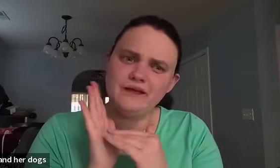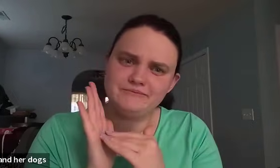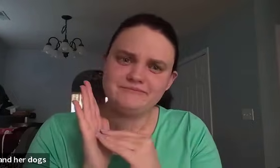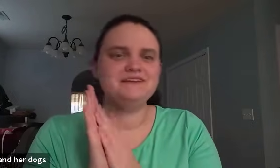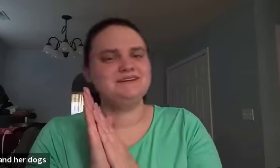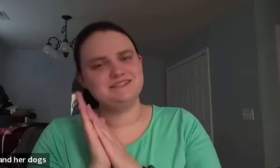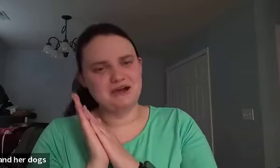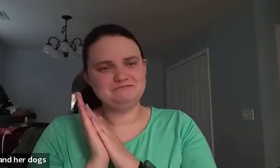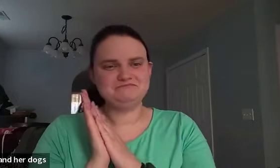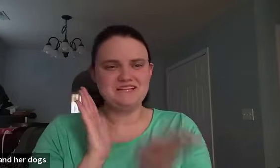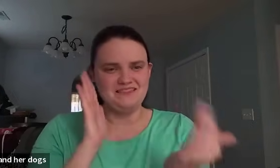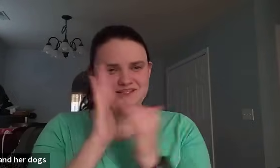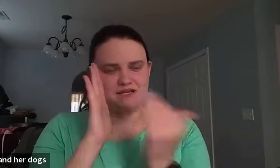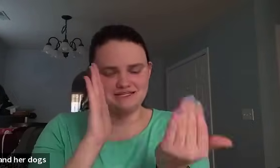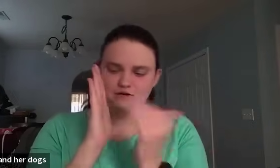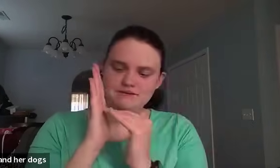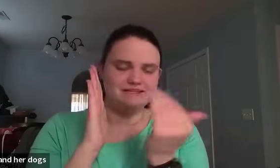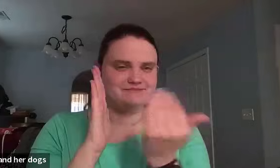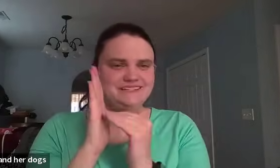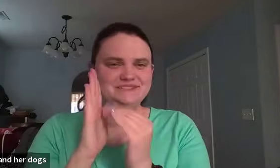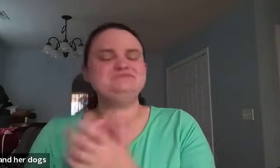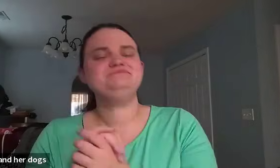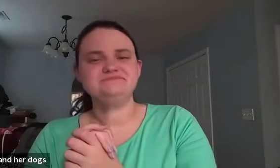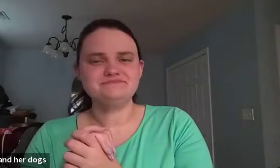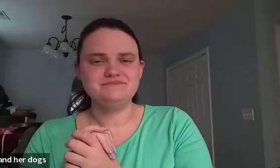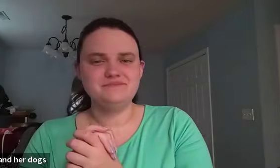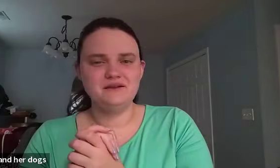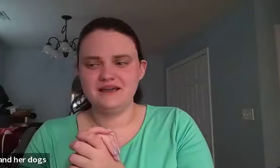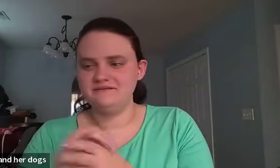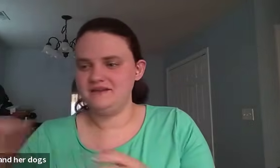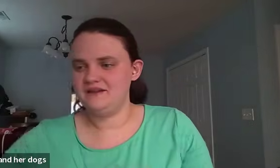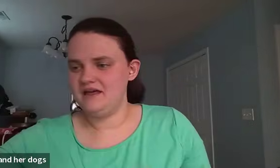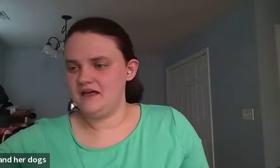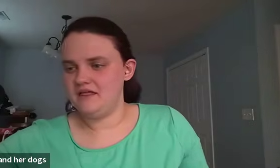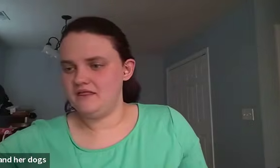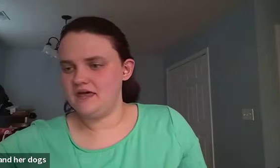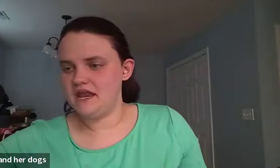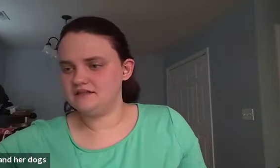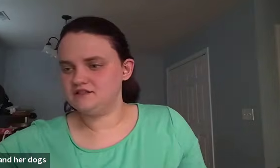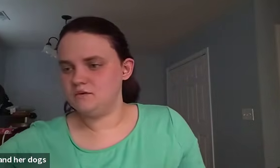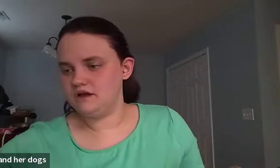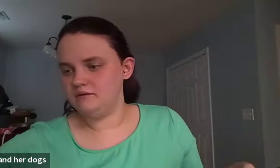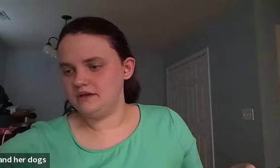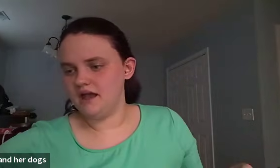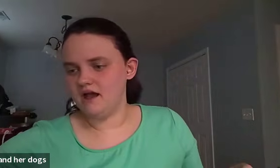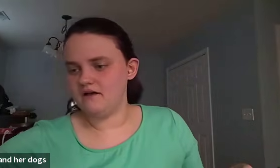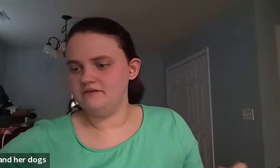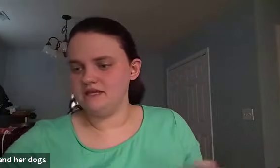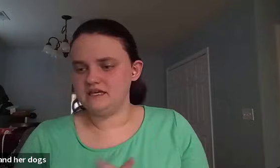What? So this one I see quite a bit. All right. The next one we have